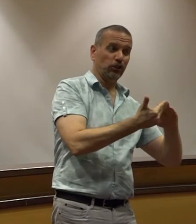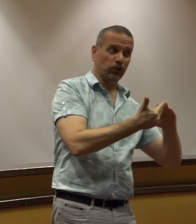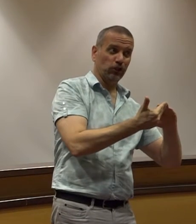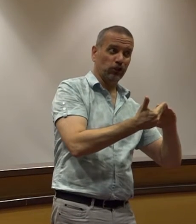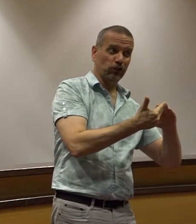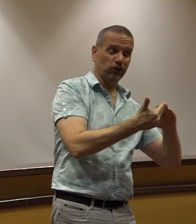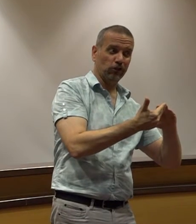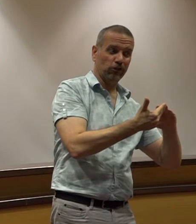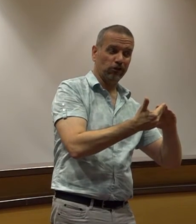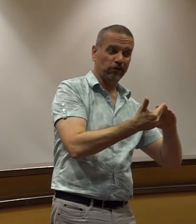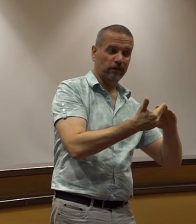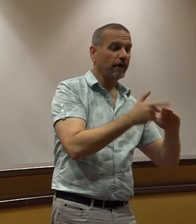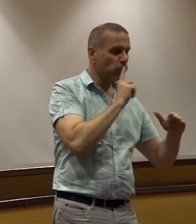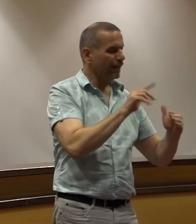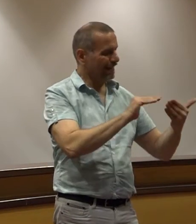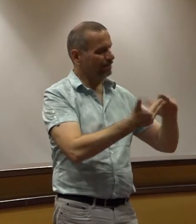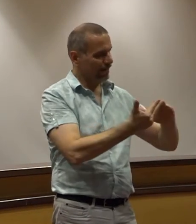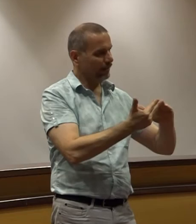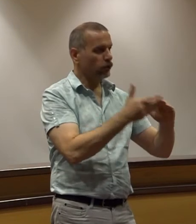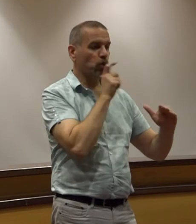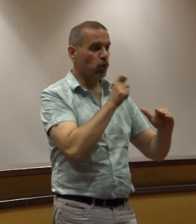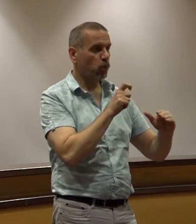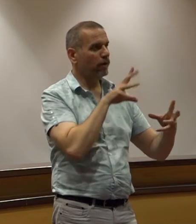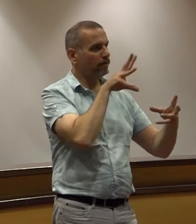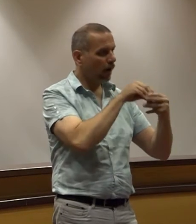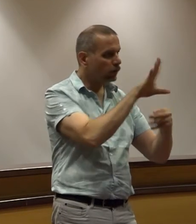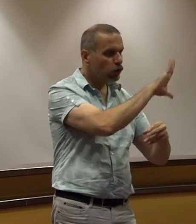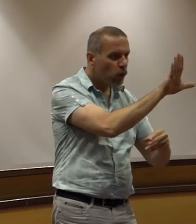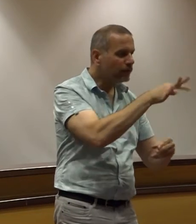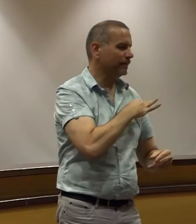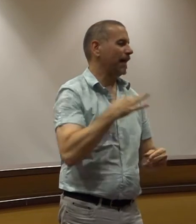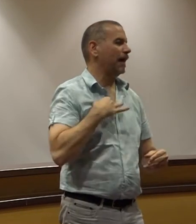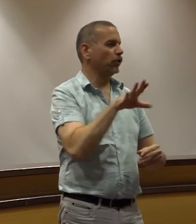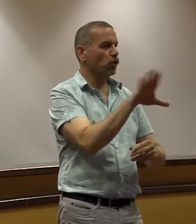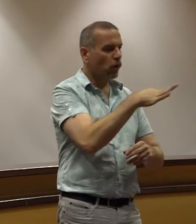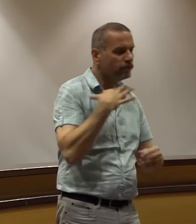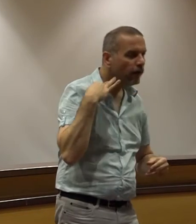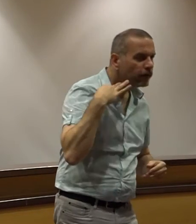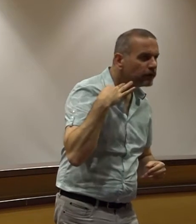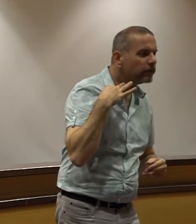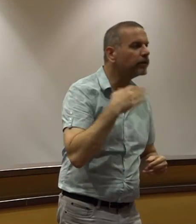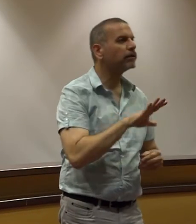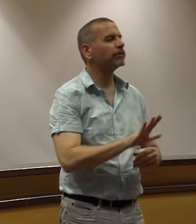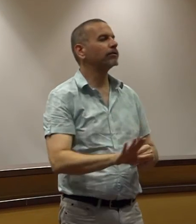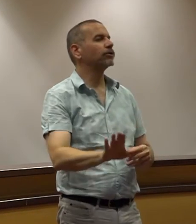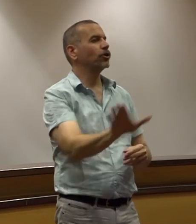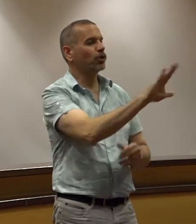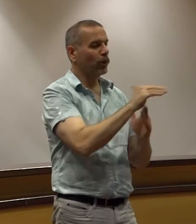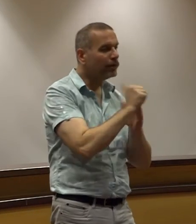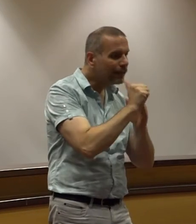of your staff, it's made up of your volunteers, it's made up of your leaders,